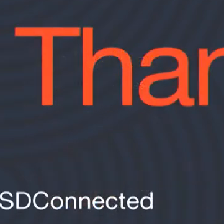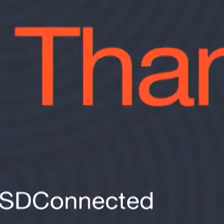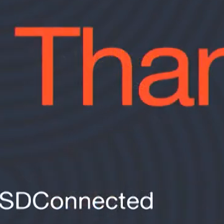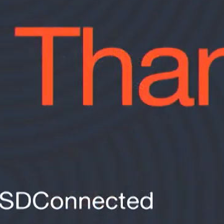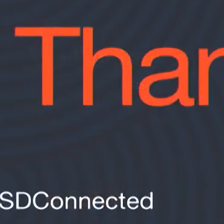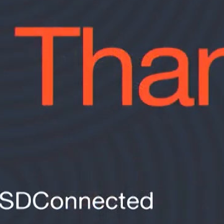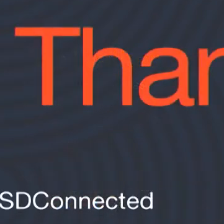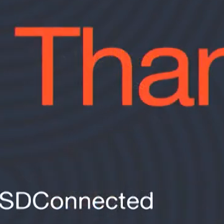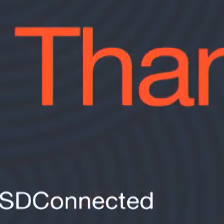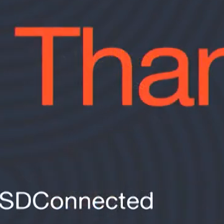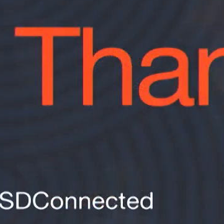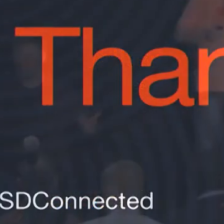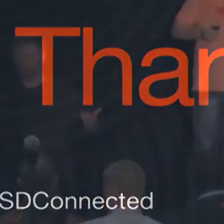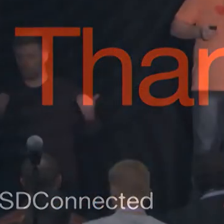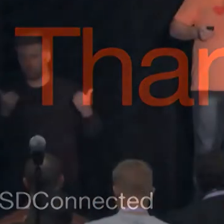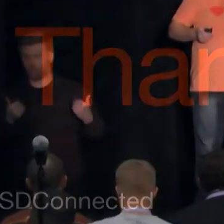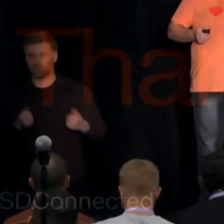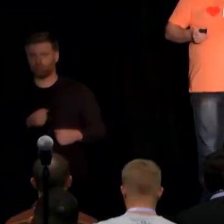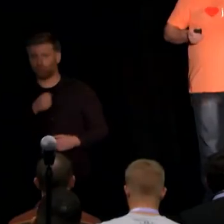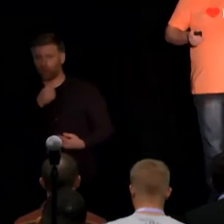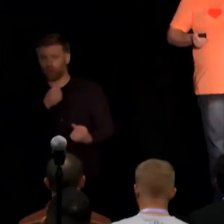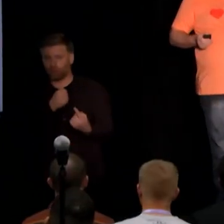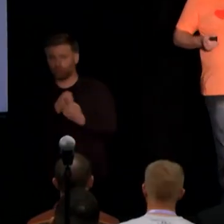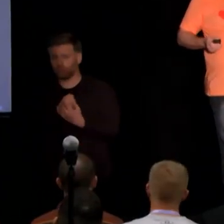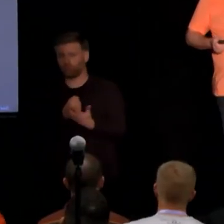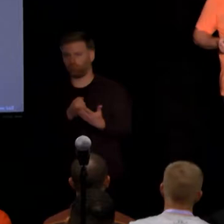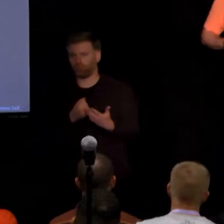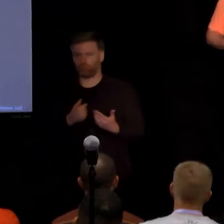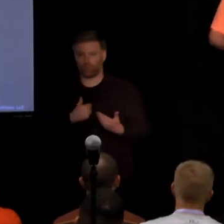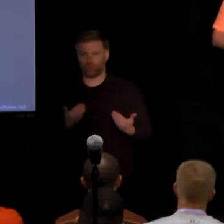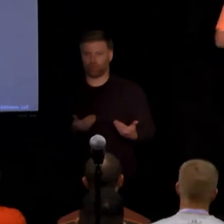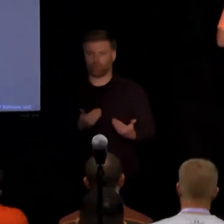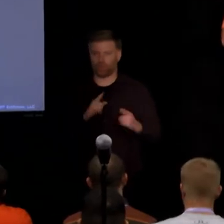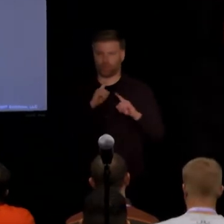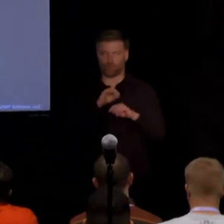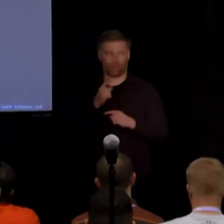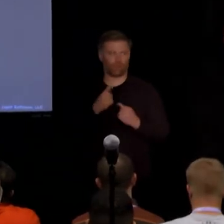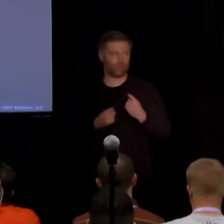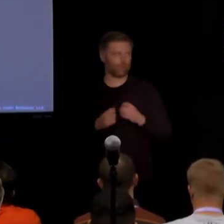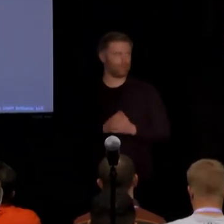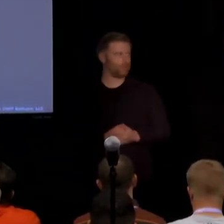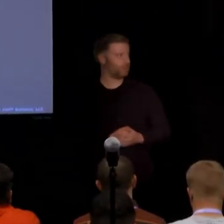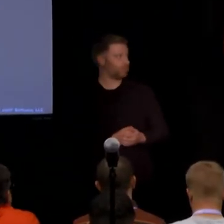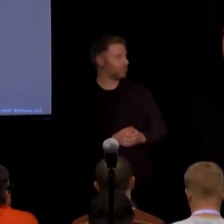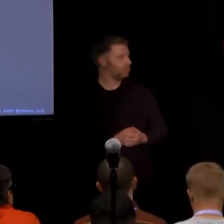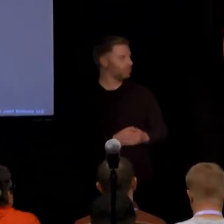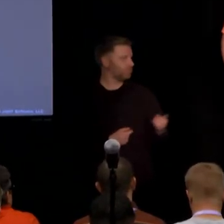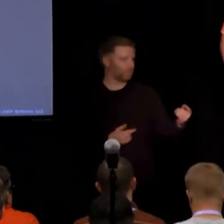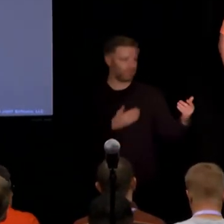invite you to step up to the microphone, and we're here for you. Hey, thank you.